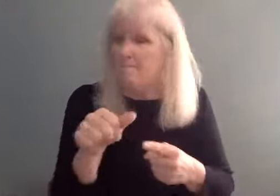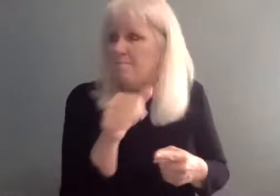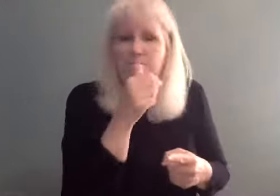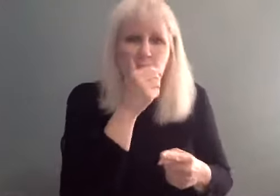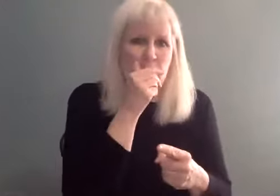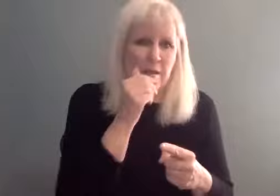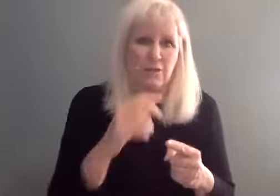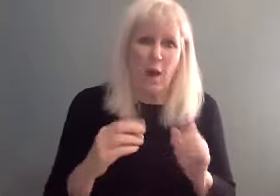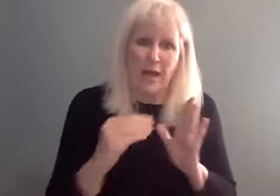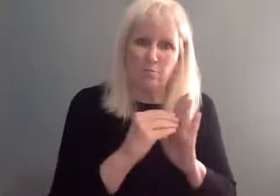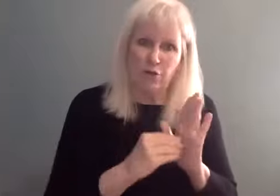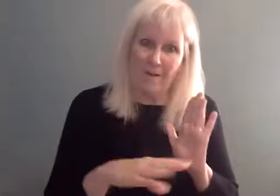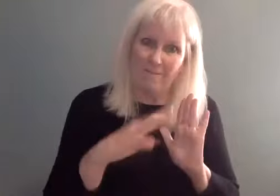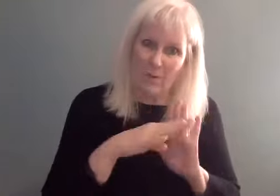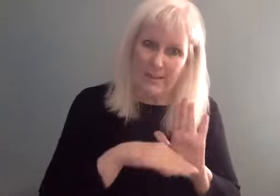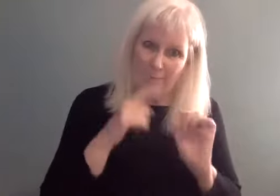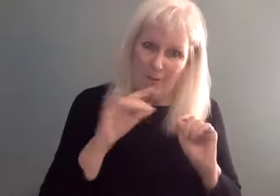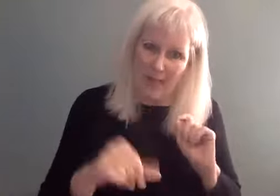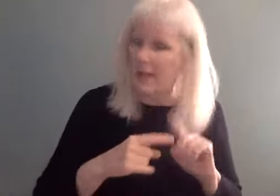old timer, can I pray for her to die?